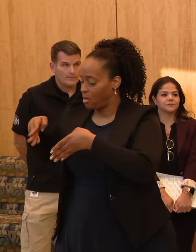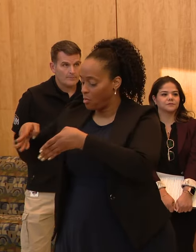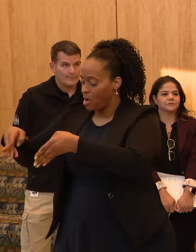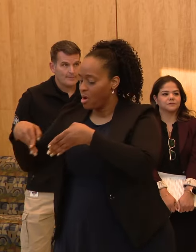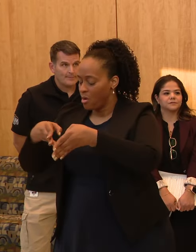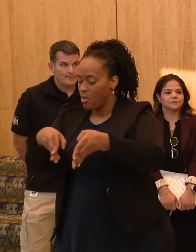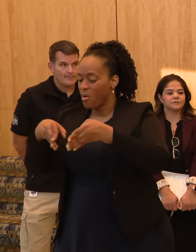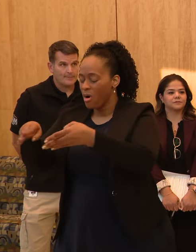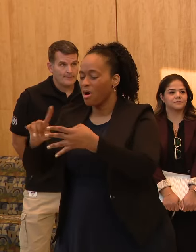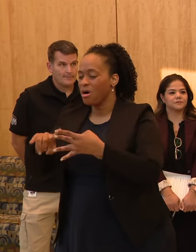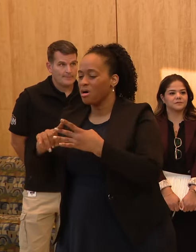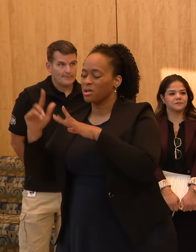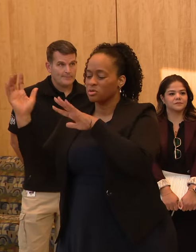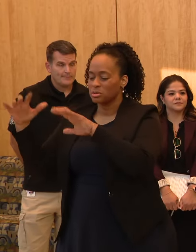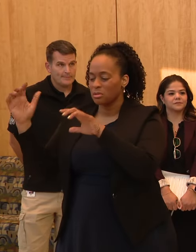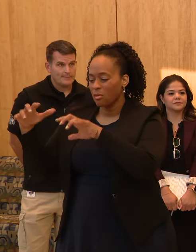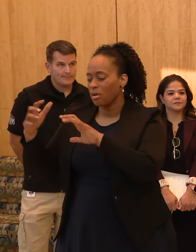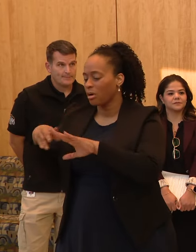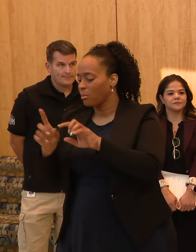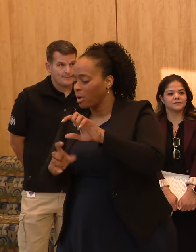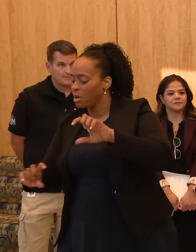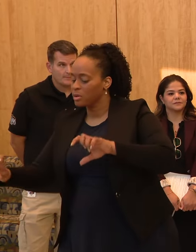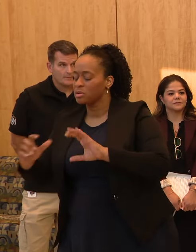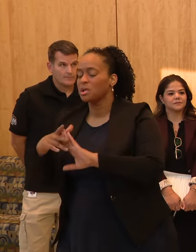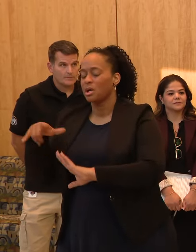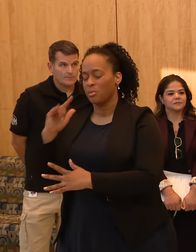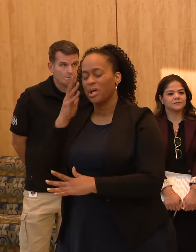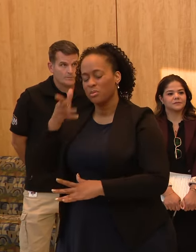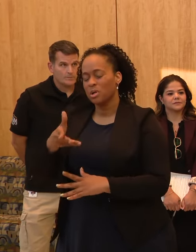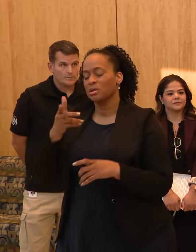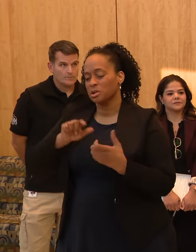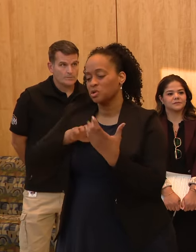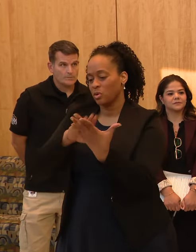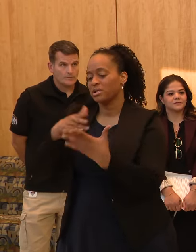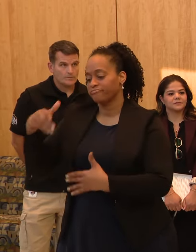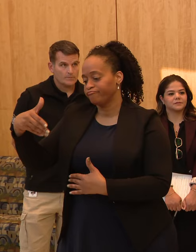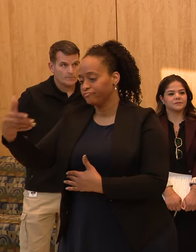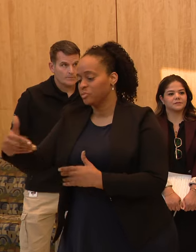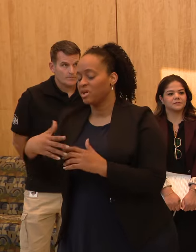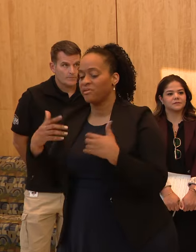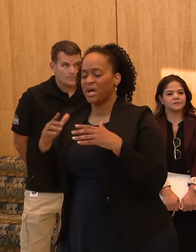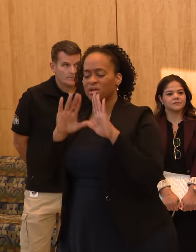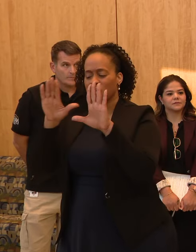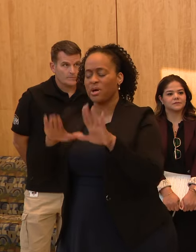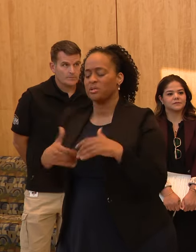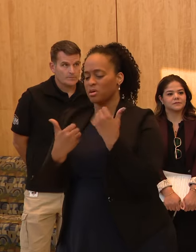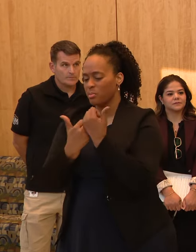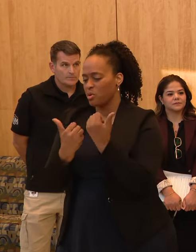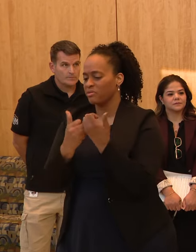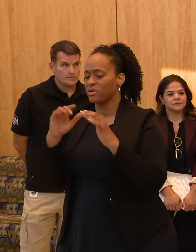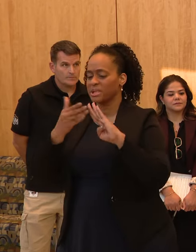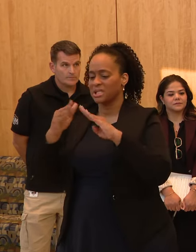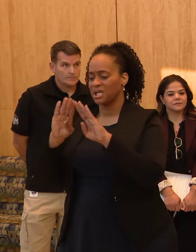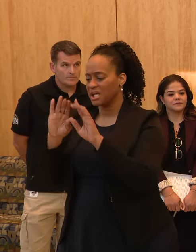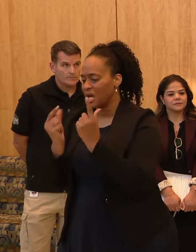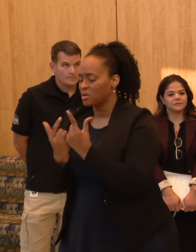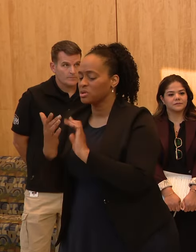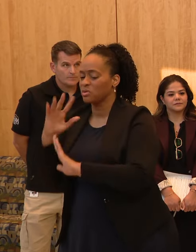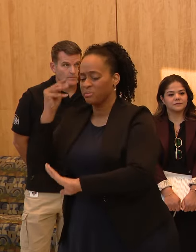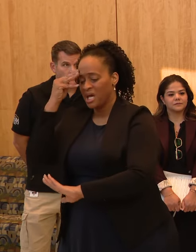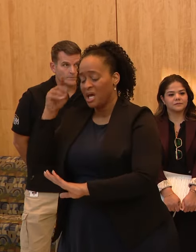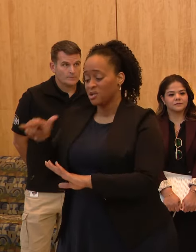gutters. We're going to get to those in due course. We've had great support from the mayor and city council in making sure that we can procure